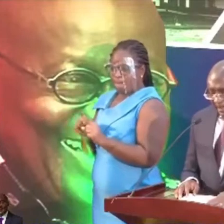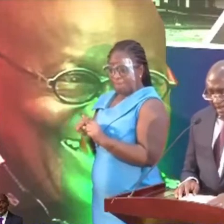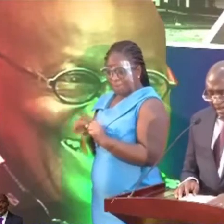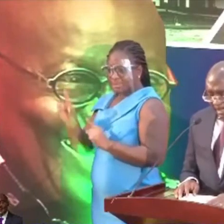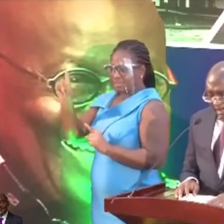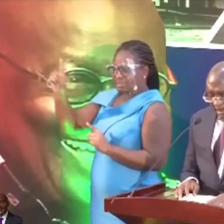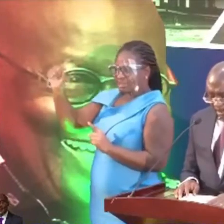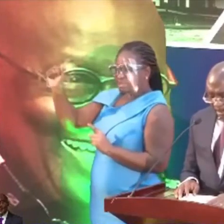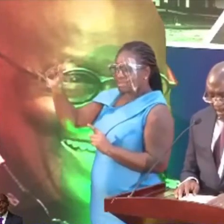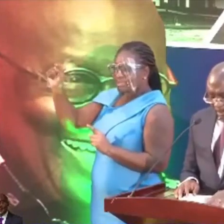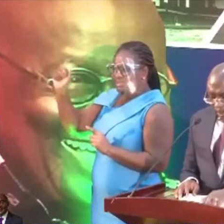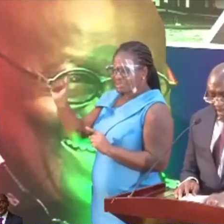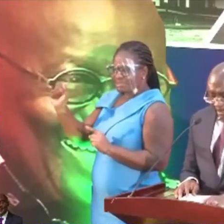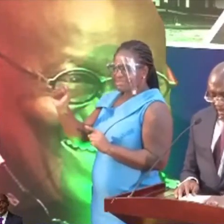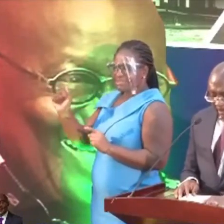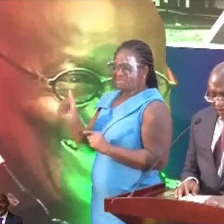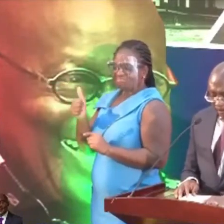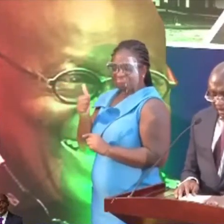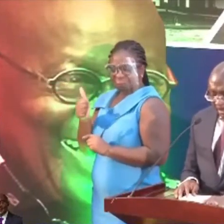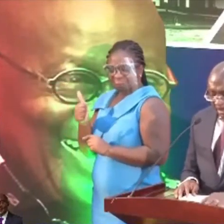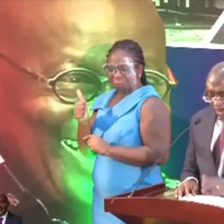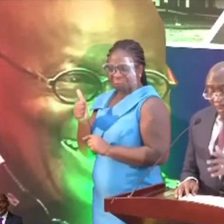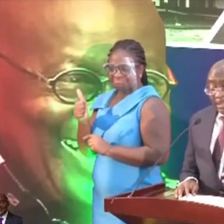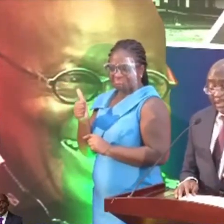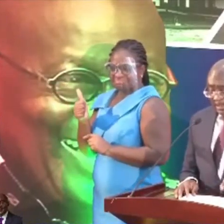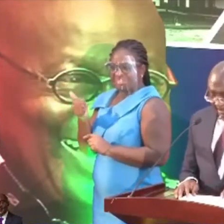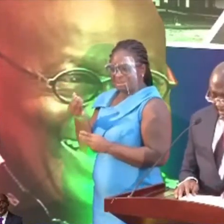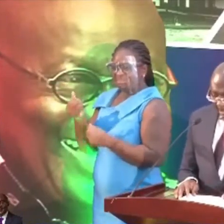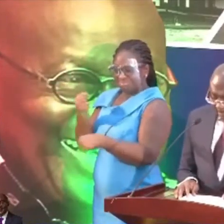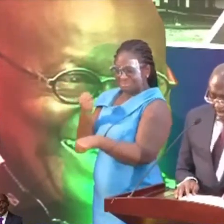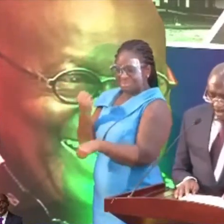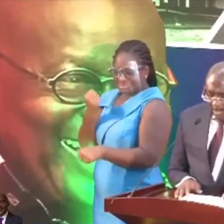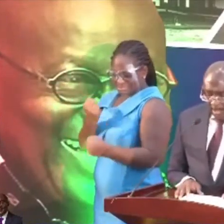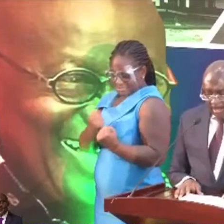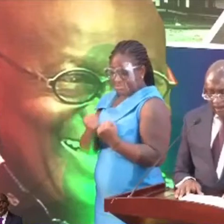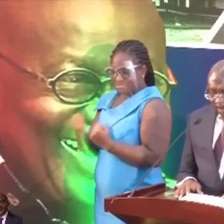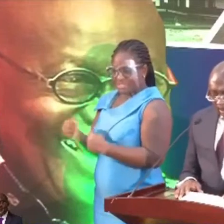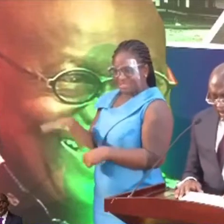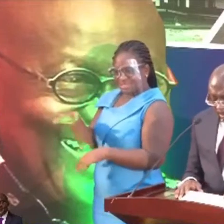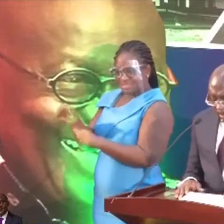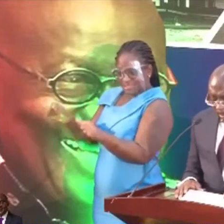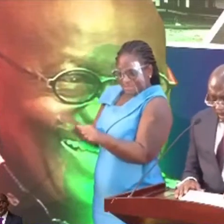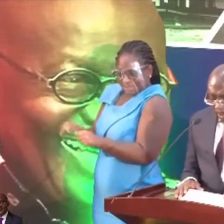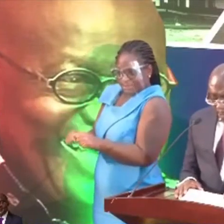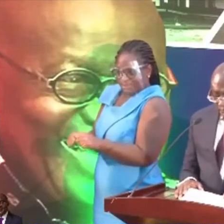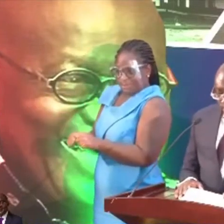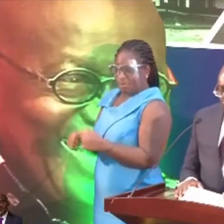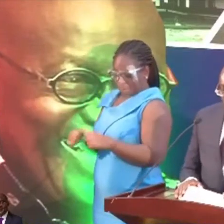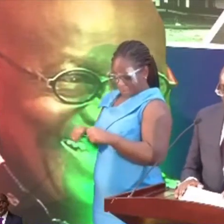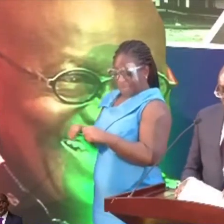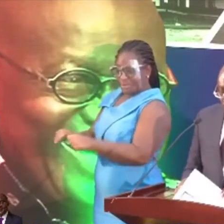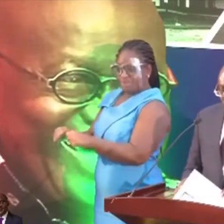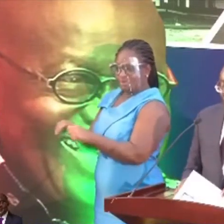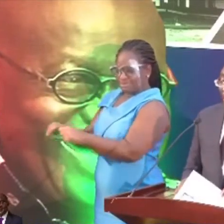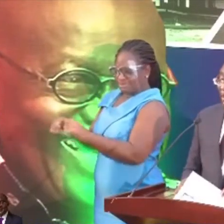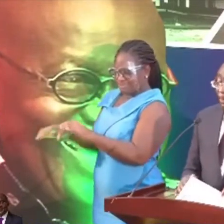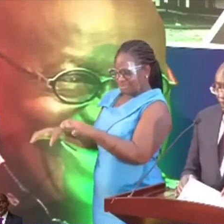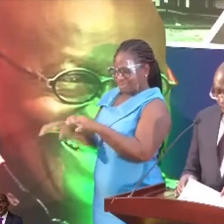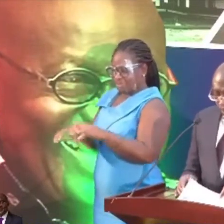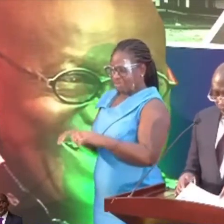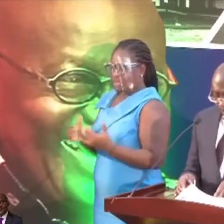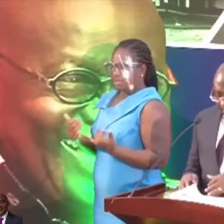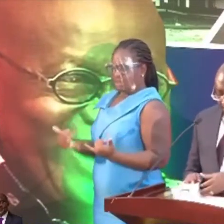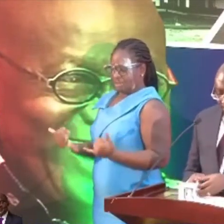data is quite solid in this area. We will continue to move. Then I move